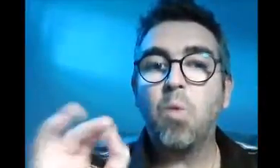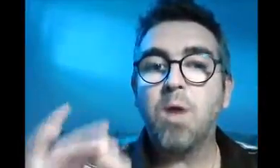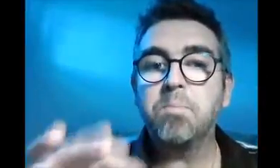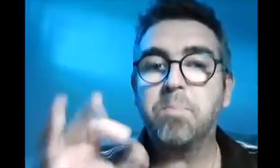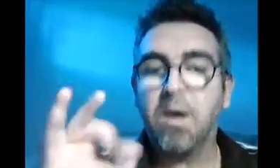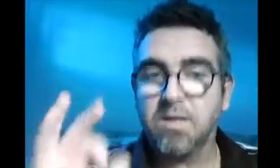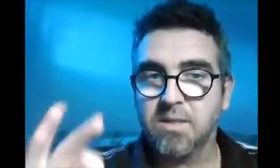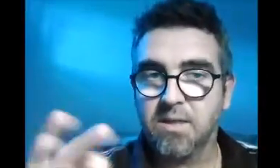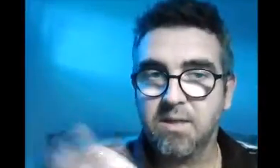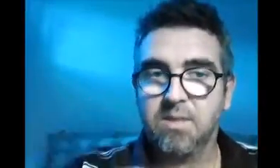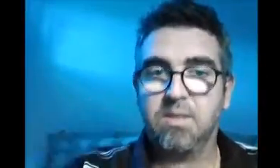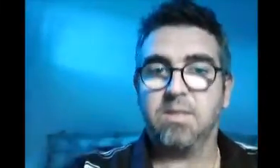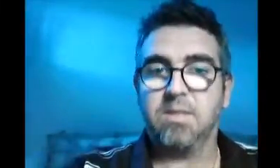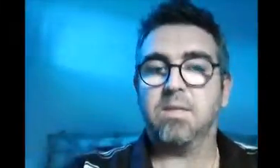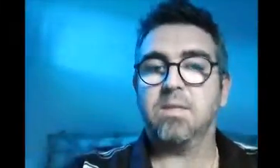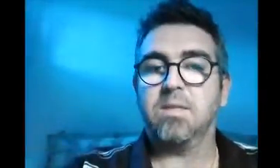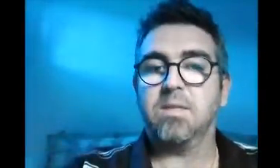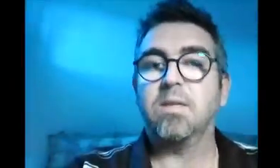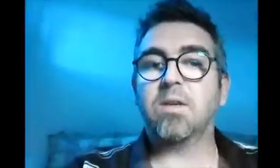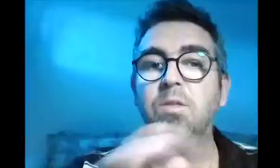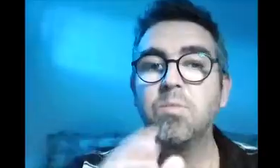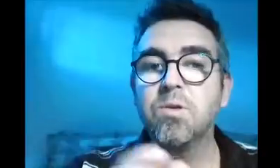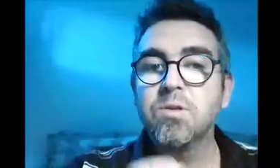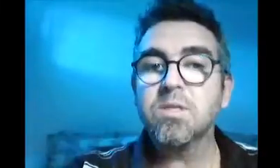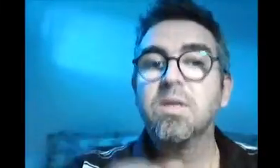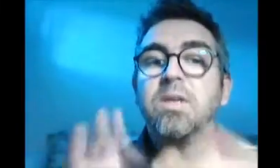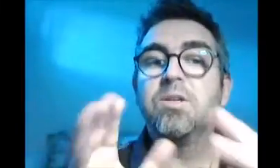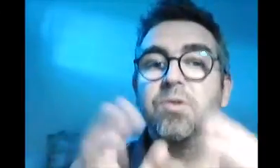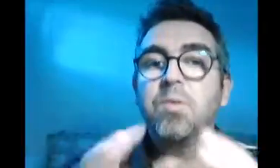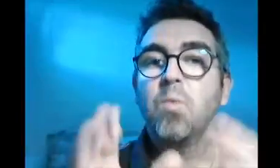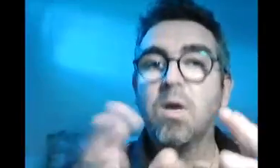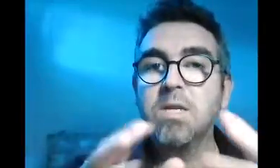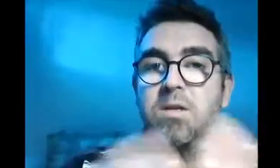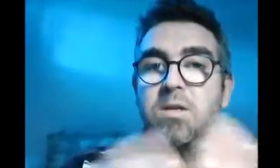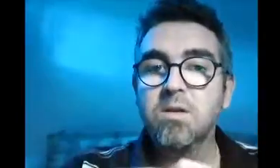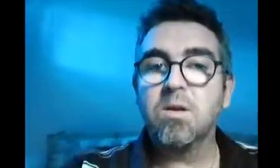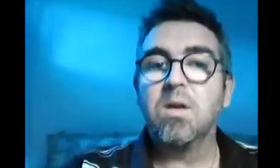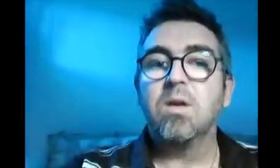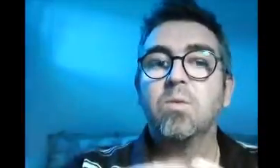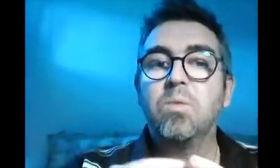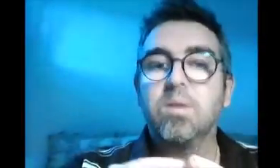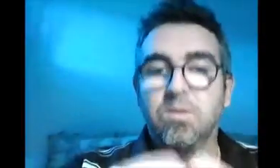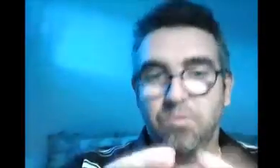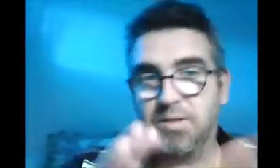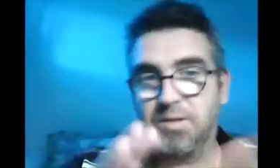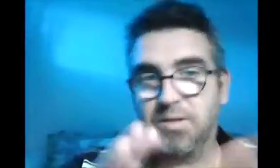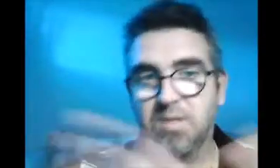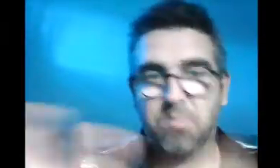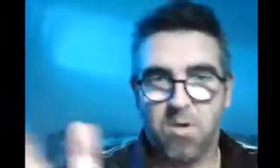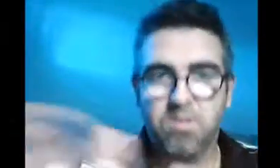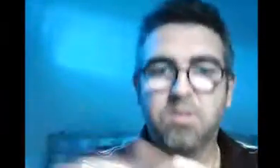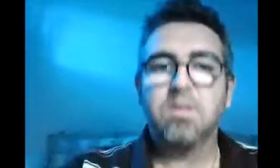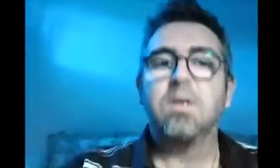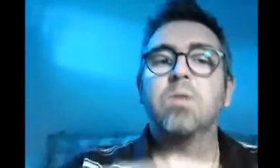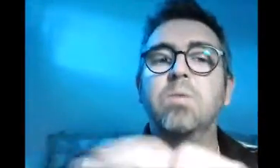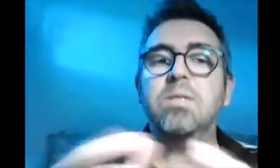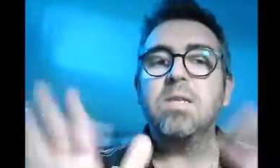1 parsec in distance. In other words, during 1 year, during 6 months, we see